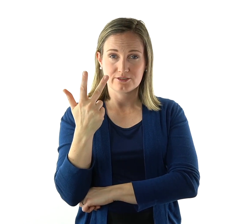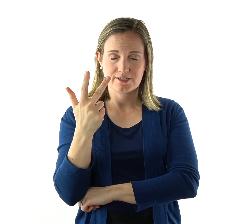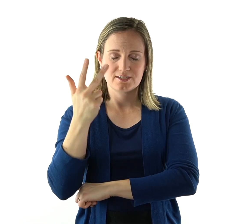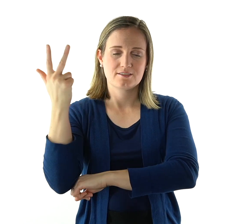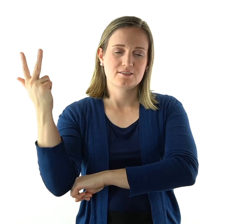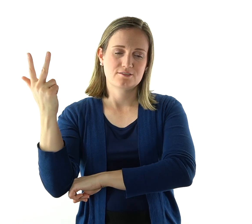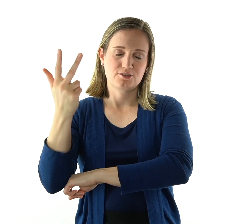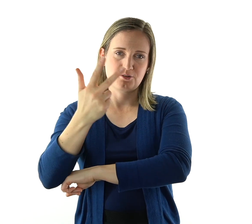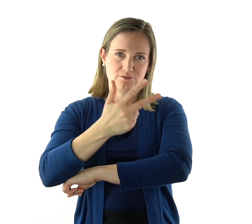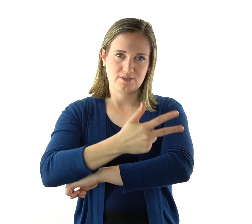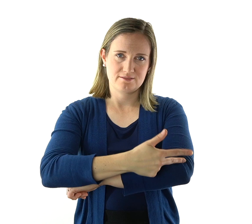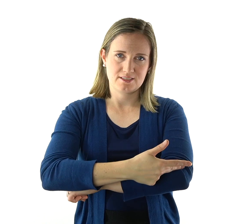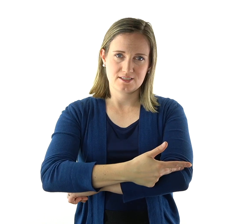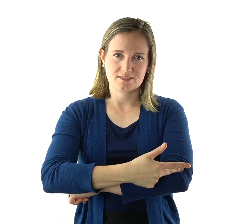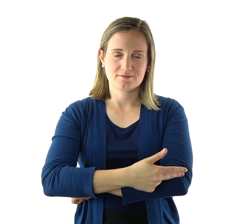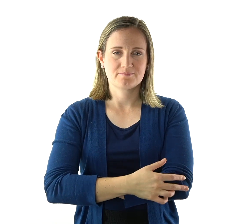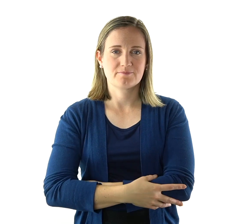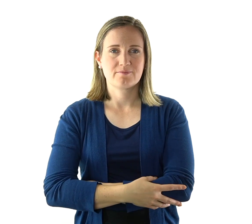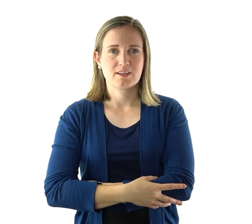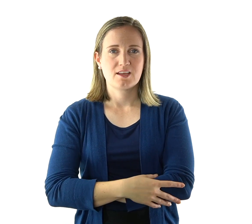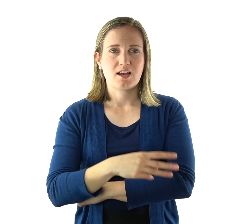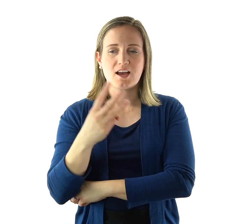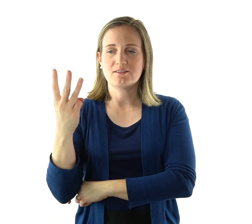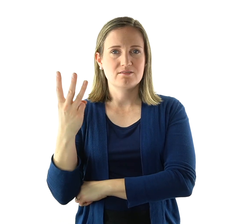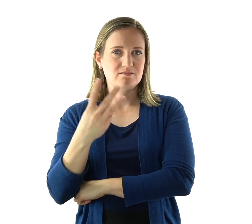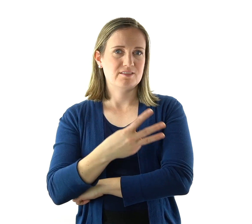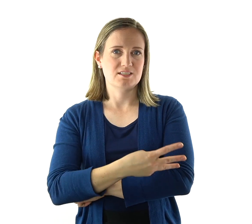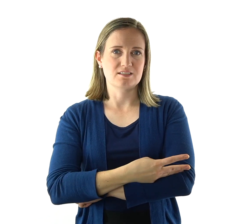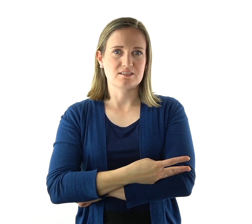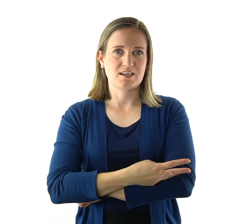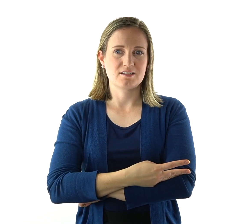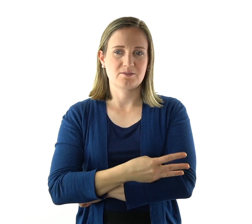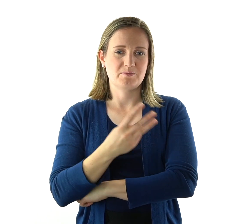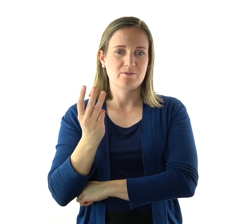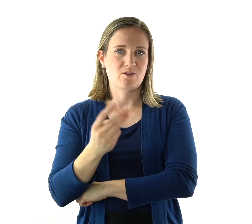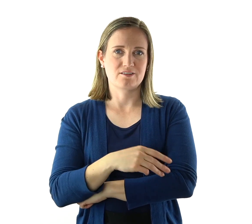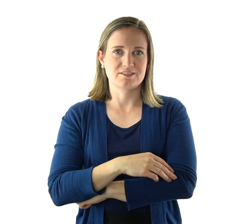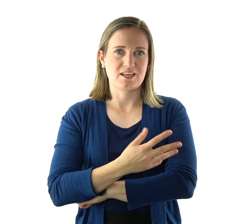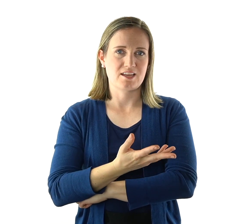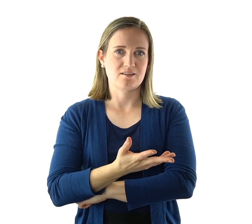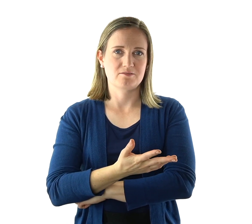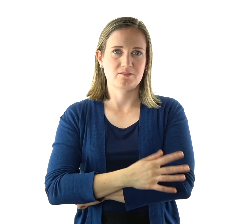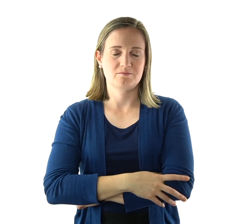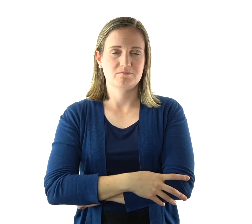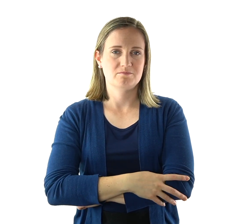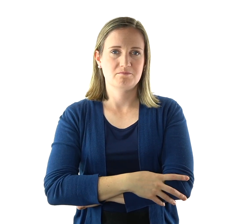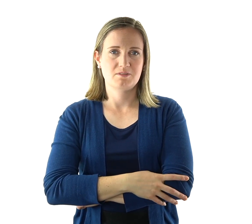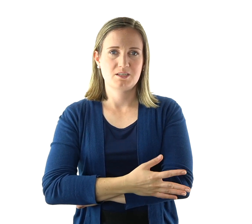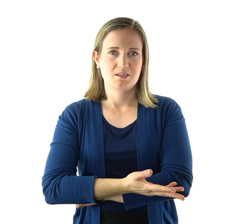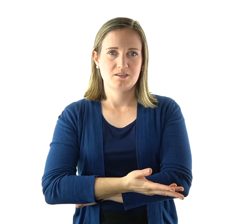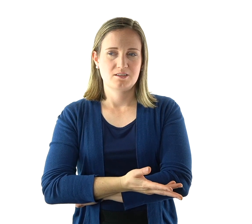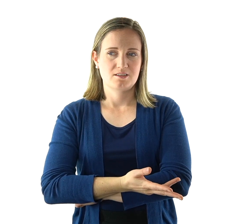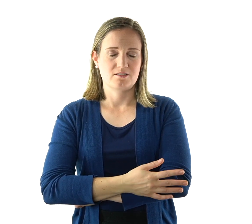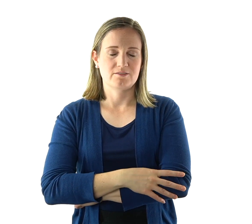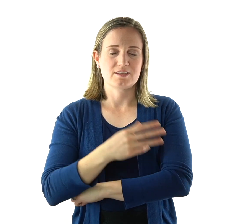3. You go 3 like this. I don't know if this is a sign. That would be water day. I don't know if that's a